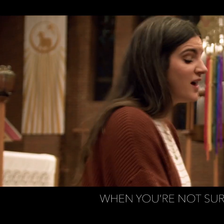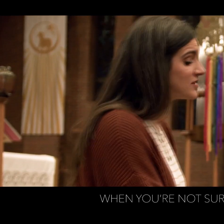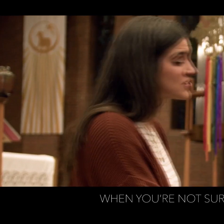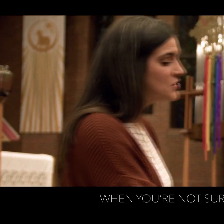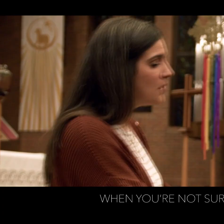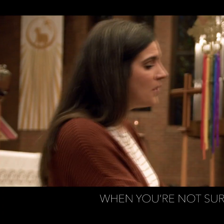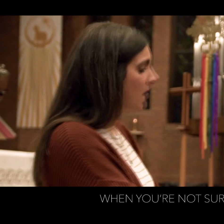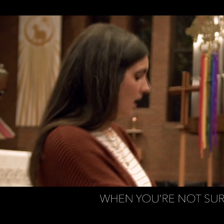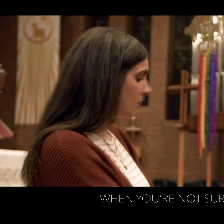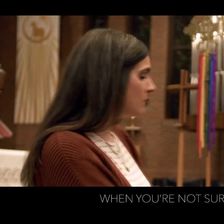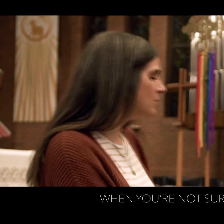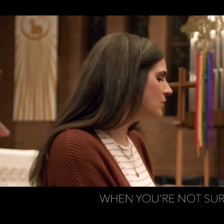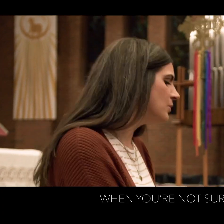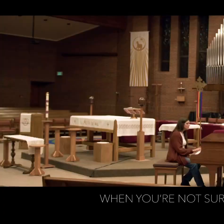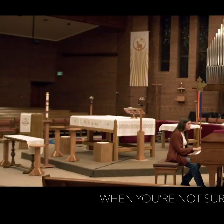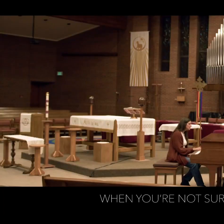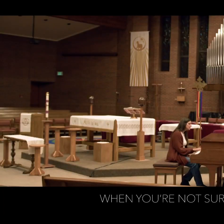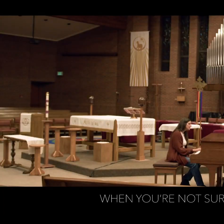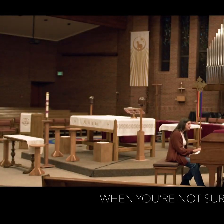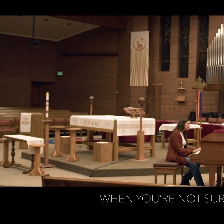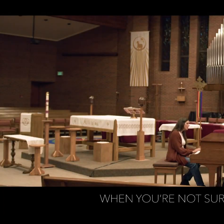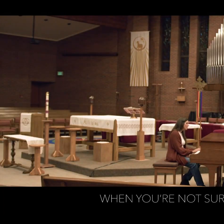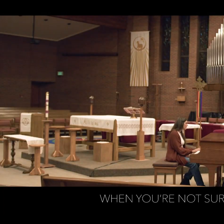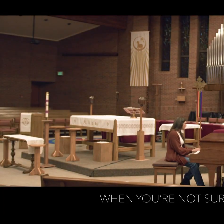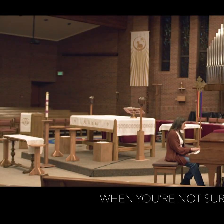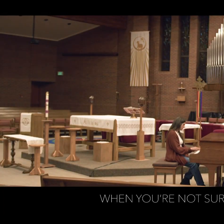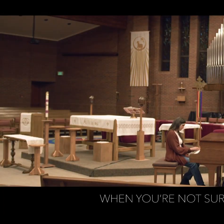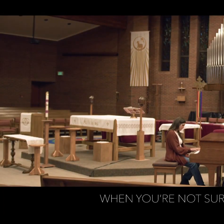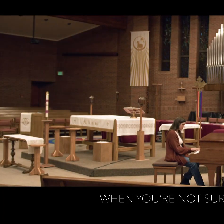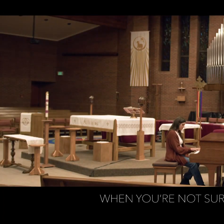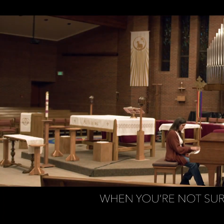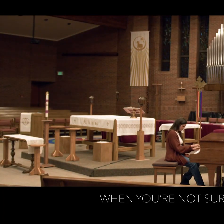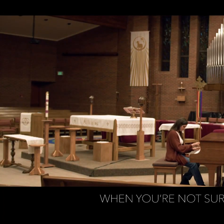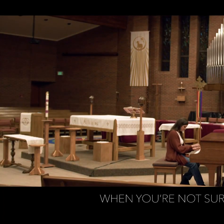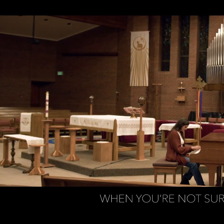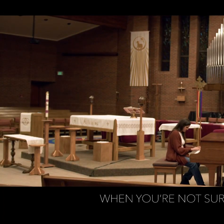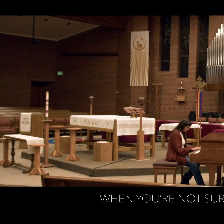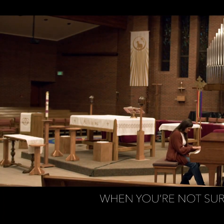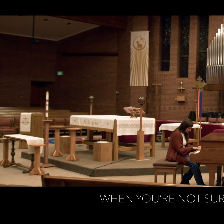When you're not sure who you really are,